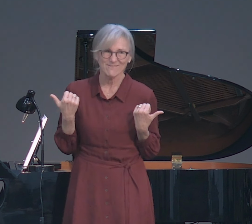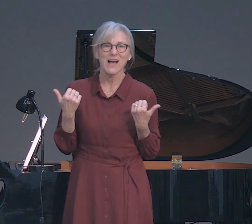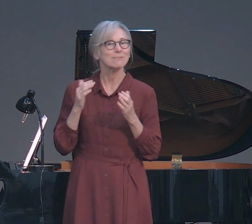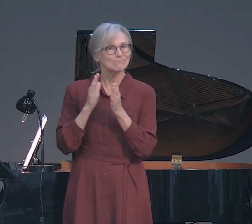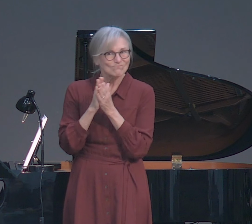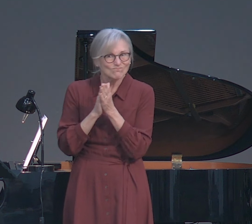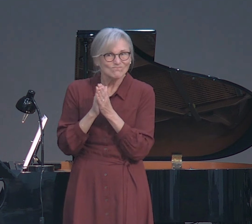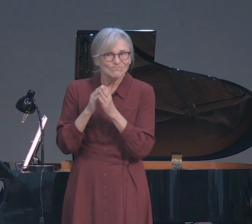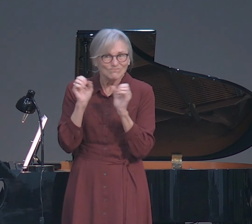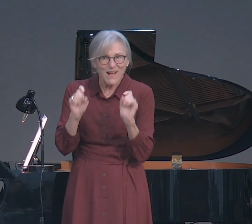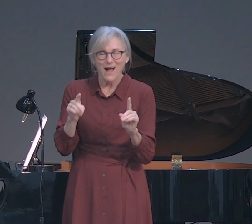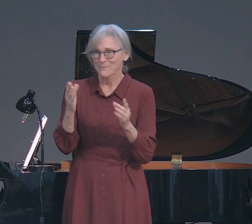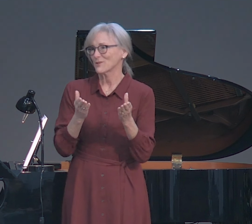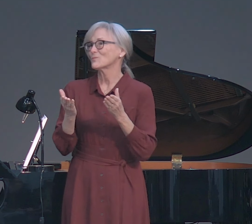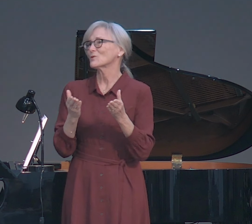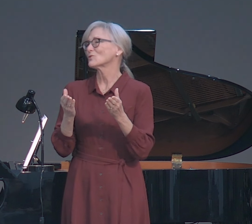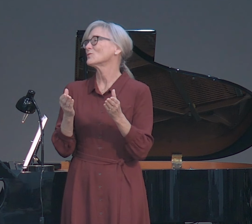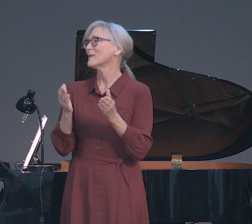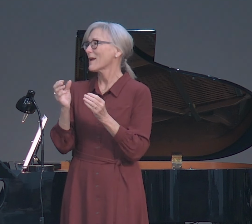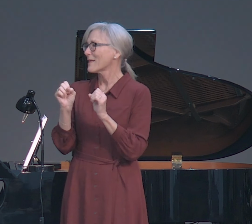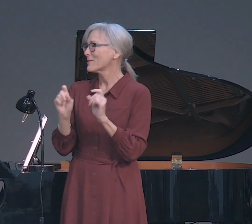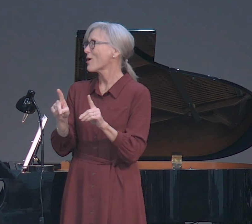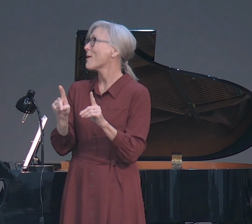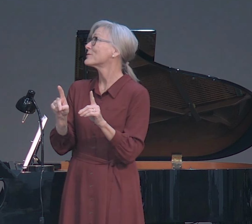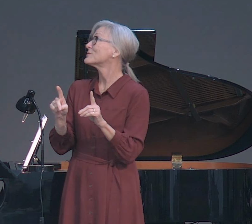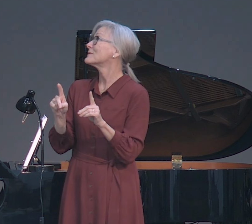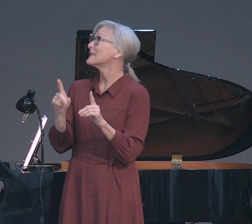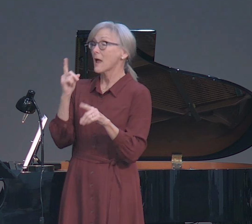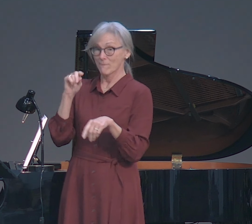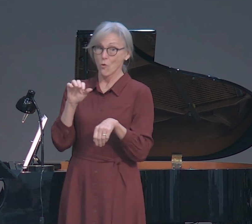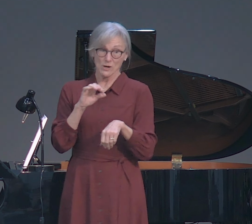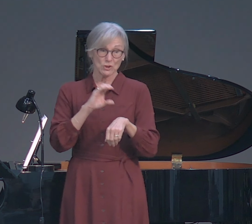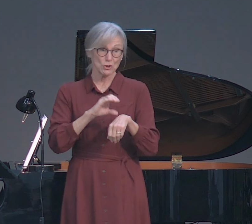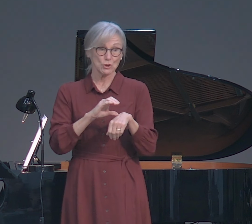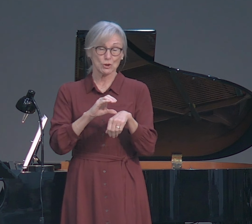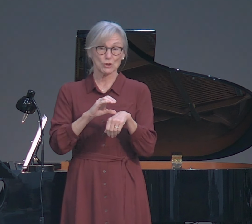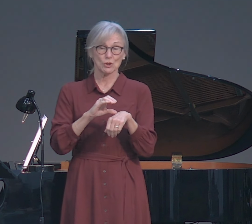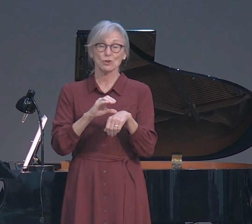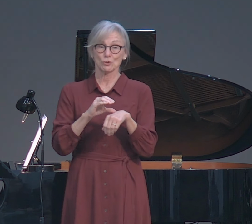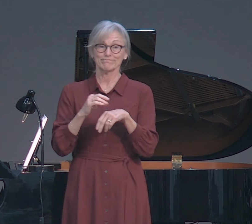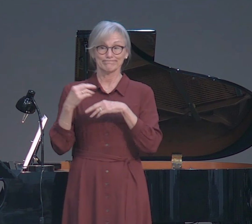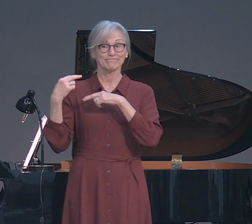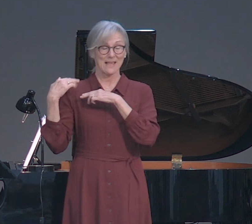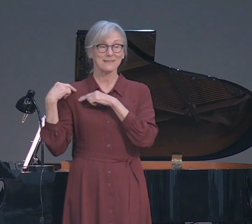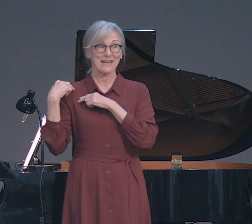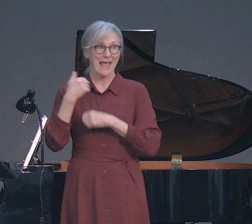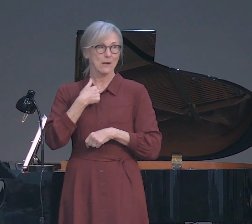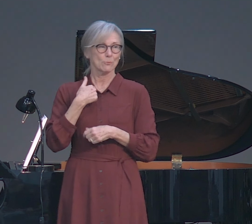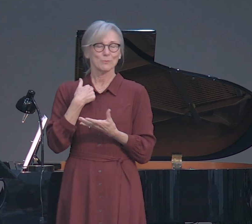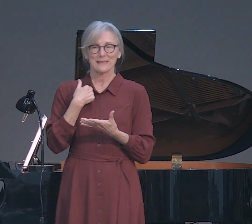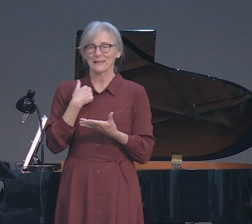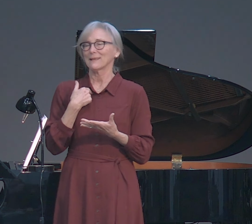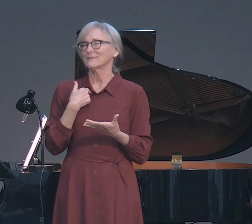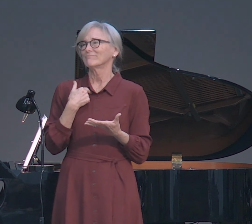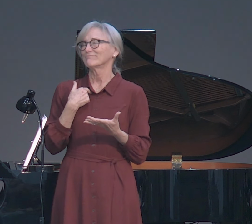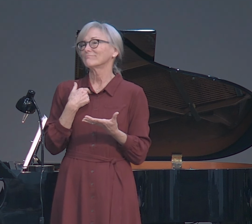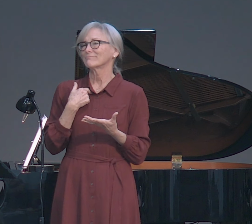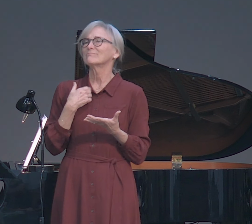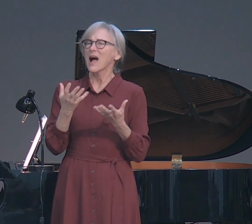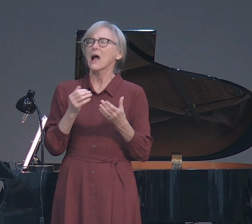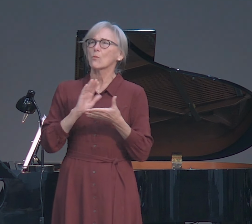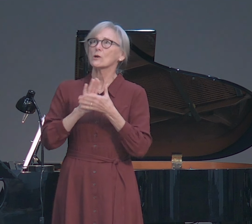serve and for the opportunity for this church to hold me accountable. I'm also looking forward to holding others accountable to be more